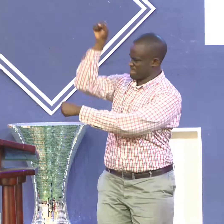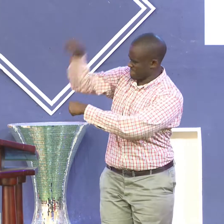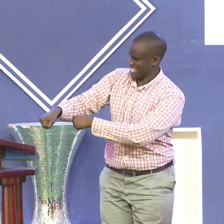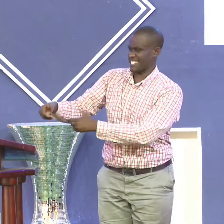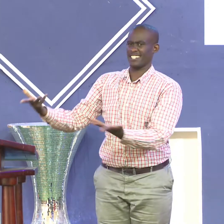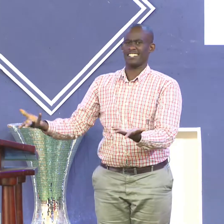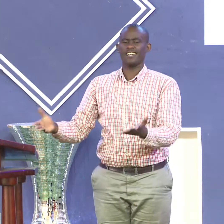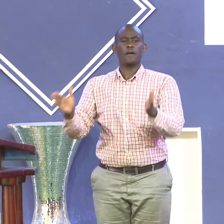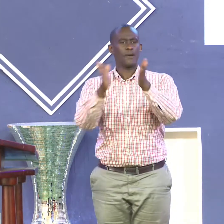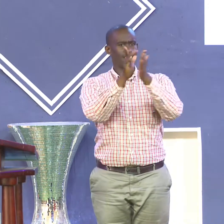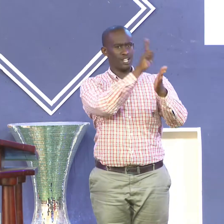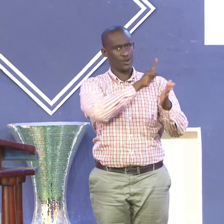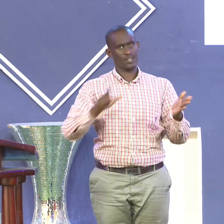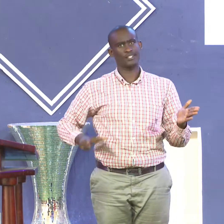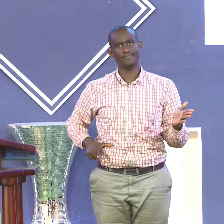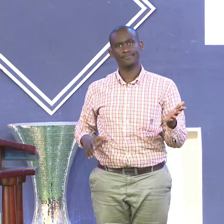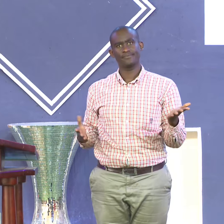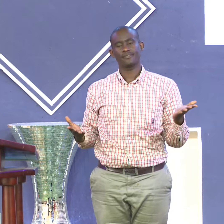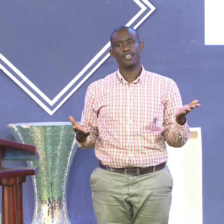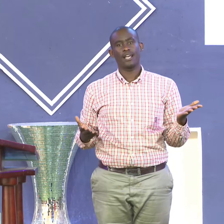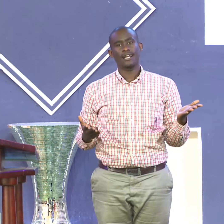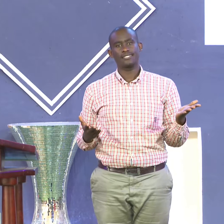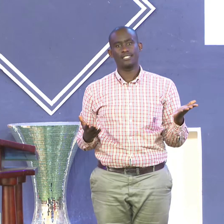it. Praise the Lord.